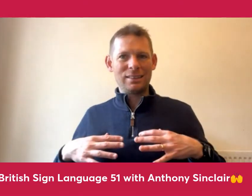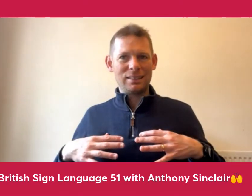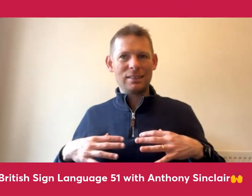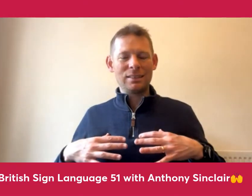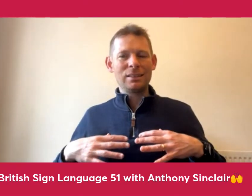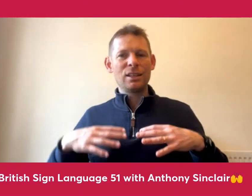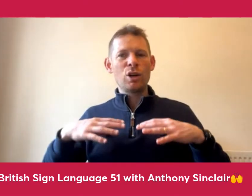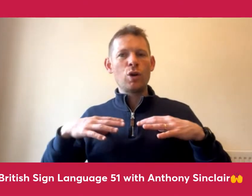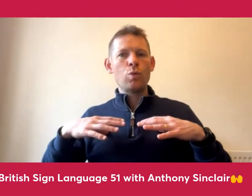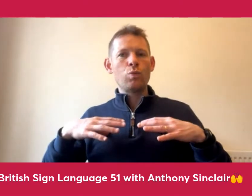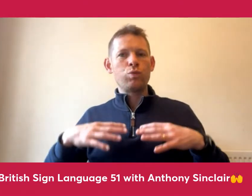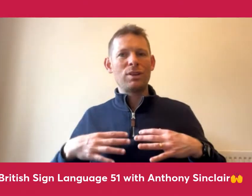relax,